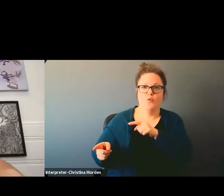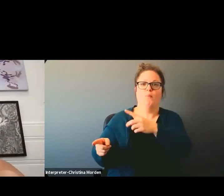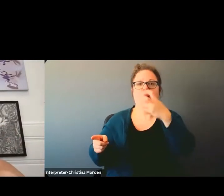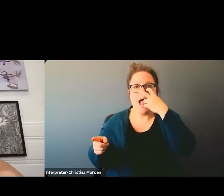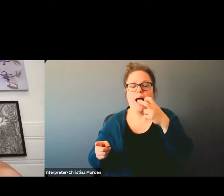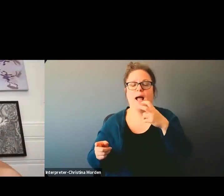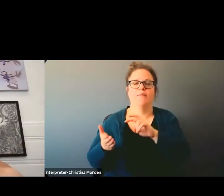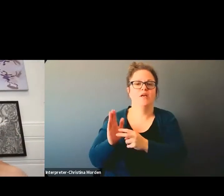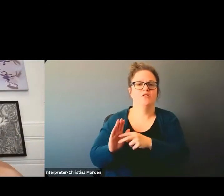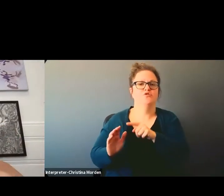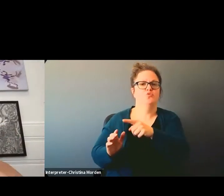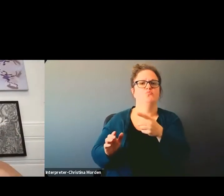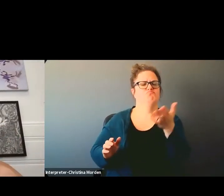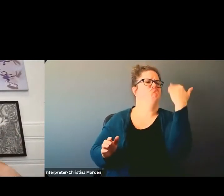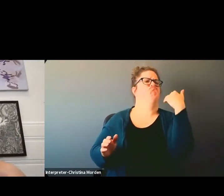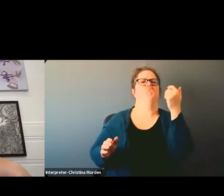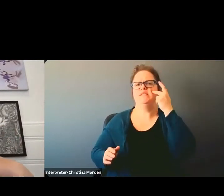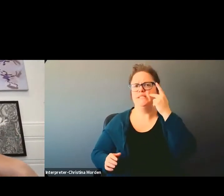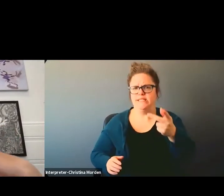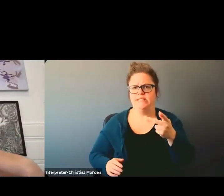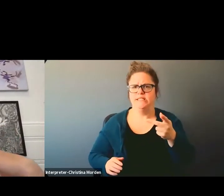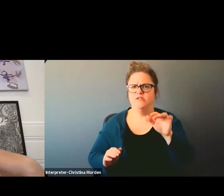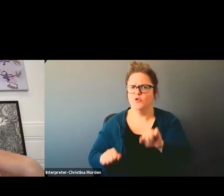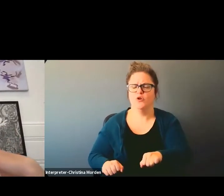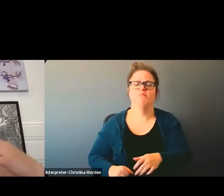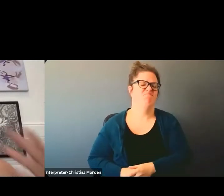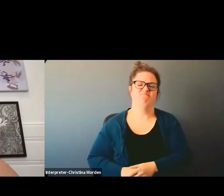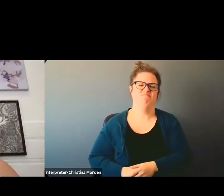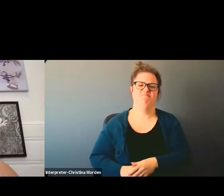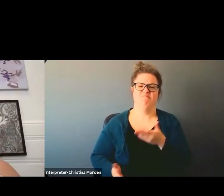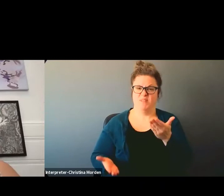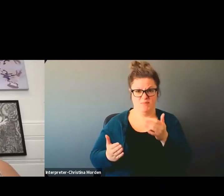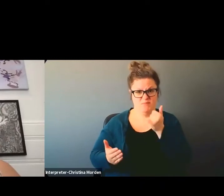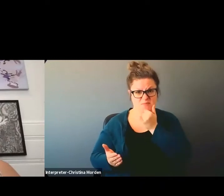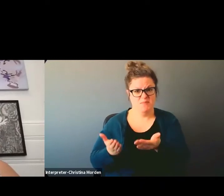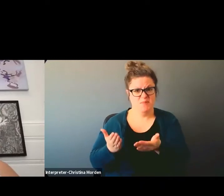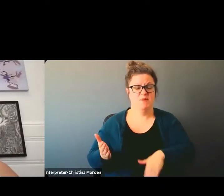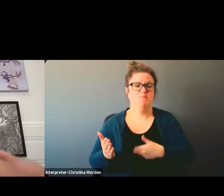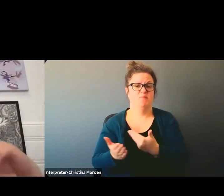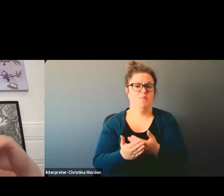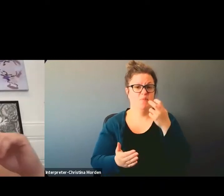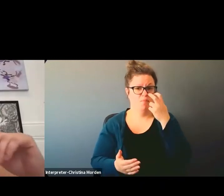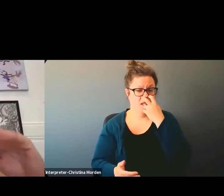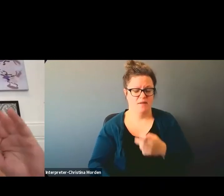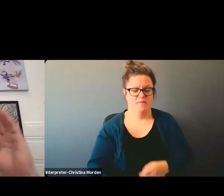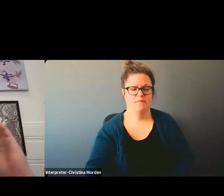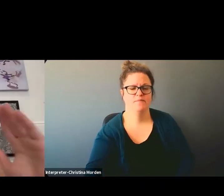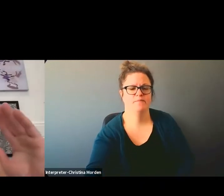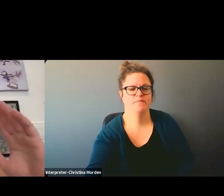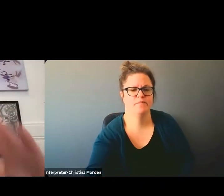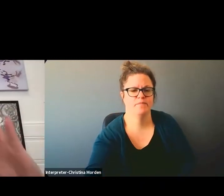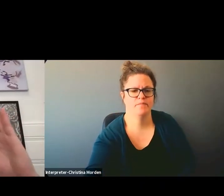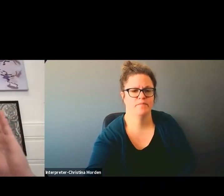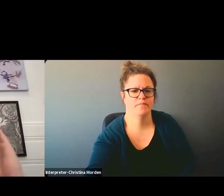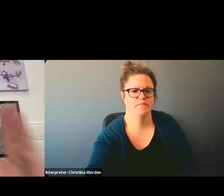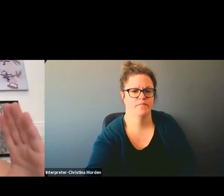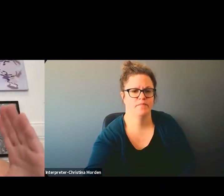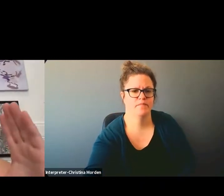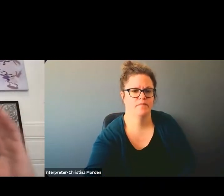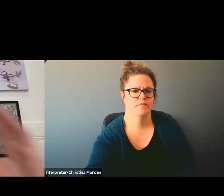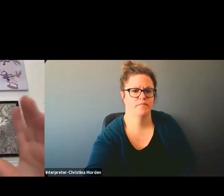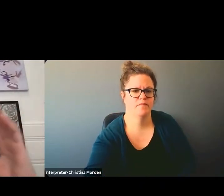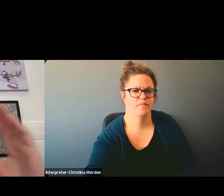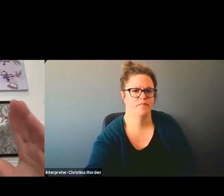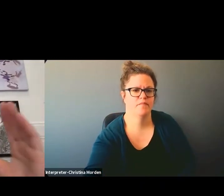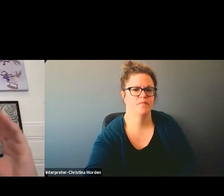seen before, because that may not be the case. Right, so here's some general tips. First, never,